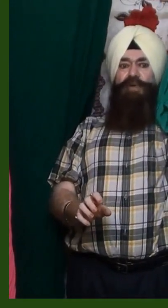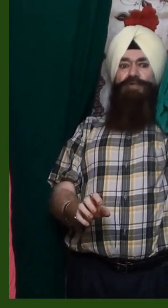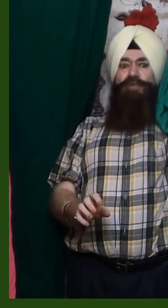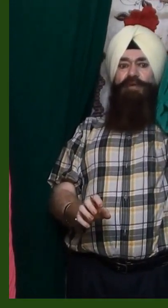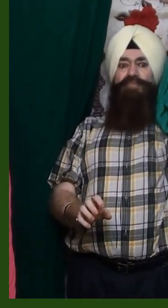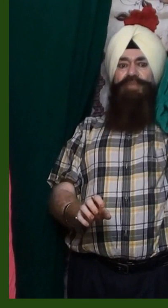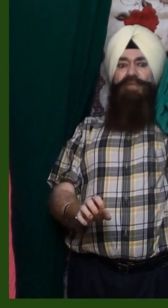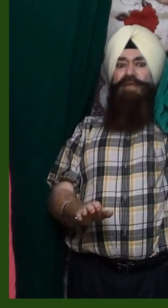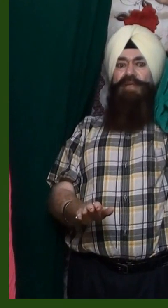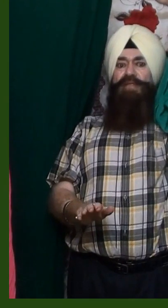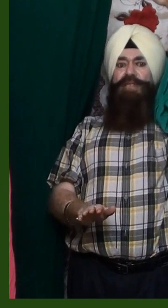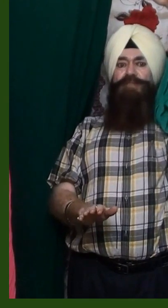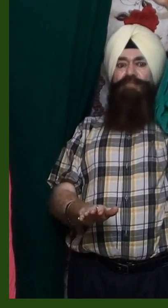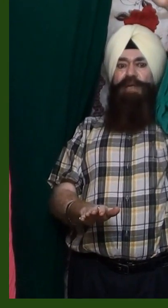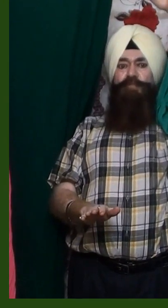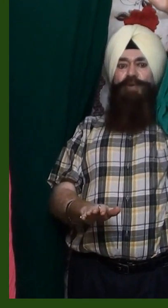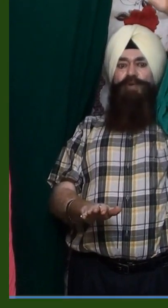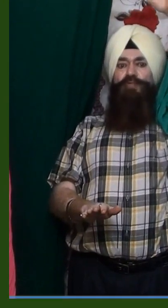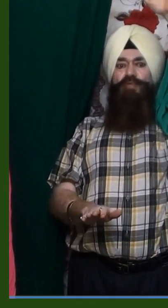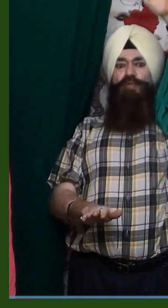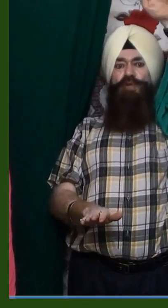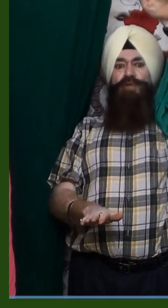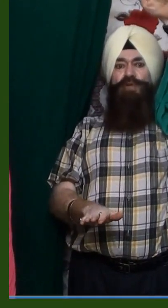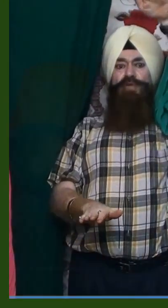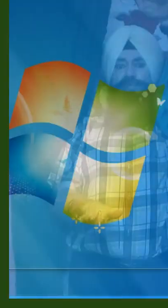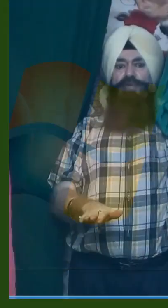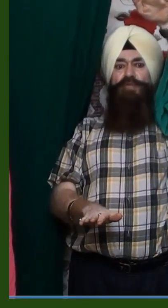as compared to him. This means